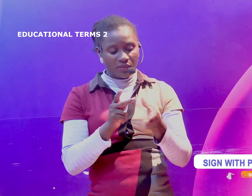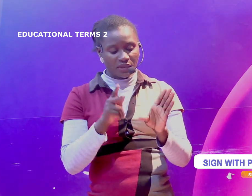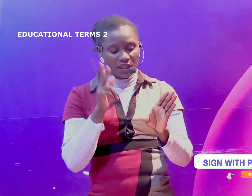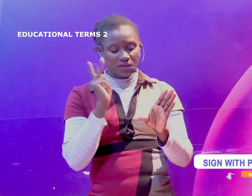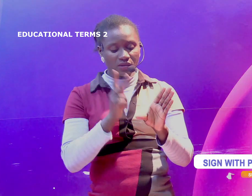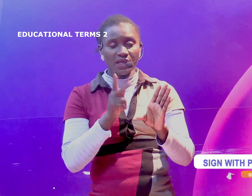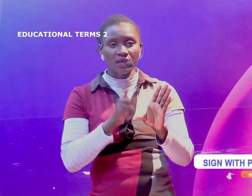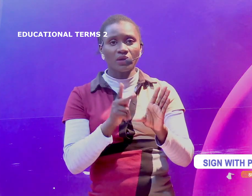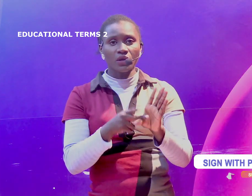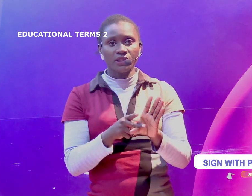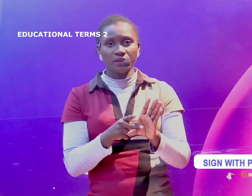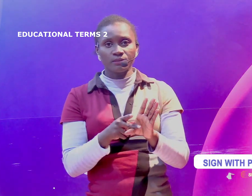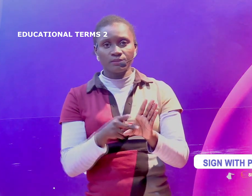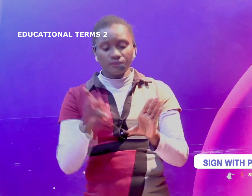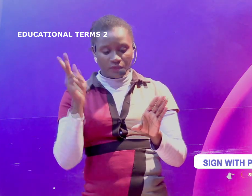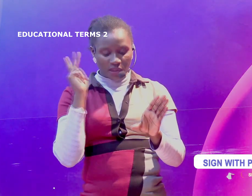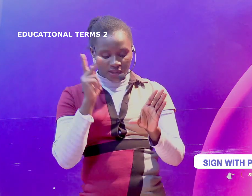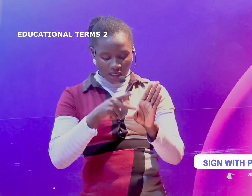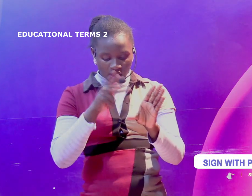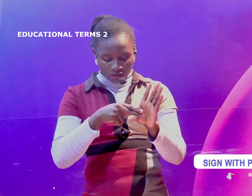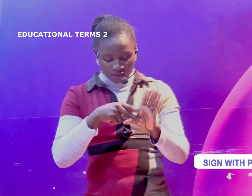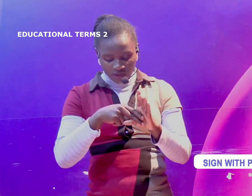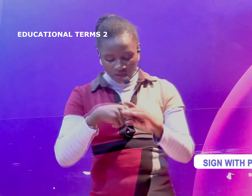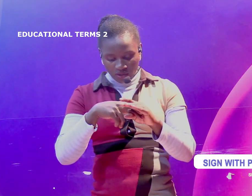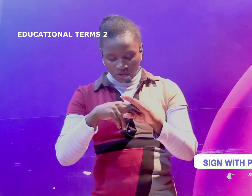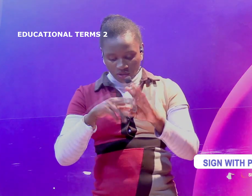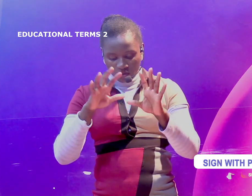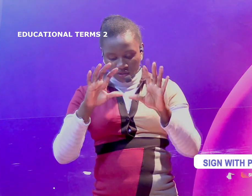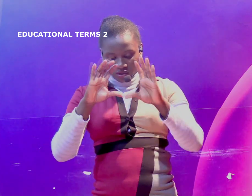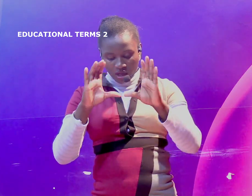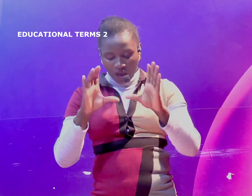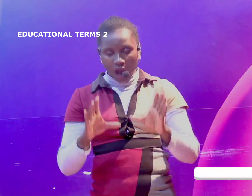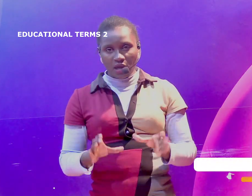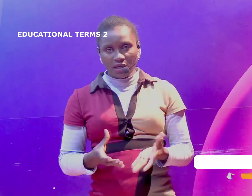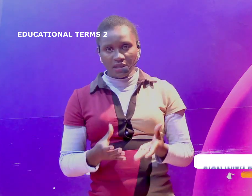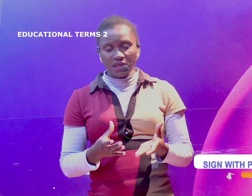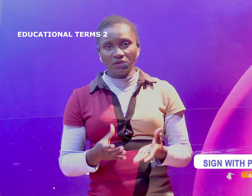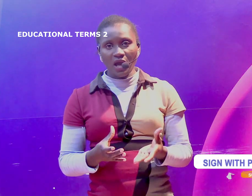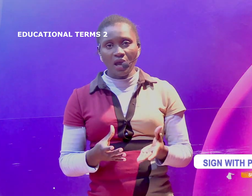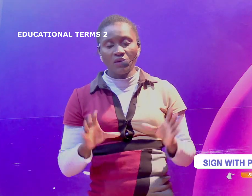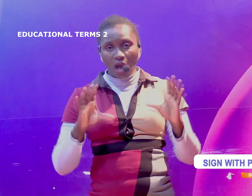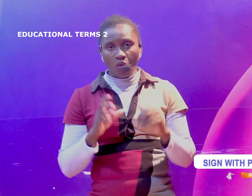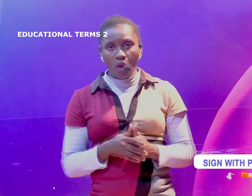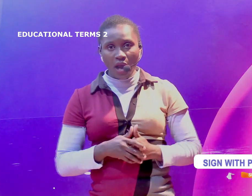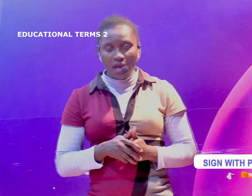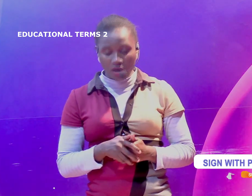So psychology, psychology. Or, and then we have acquire. How do we